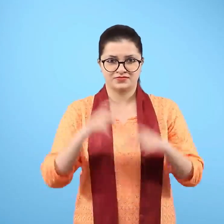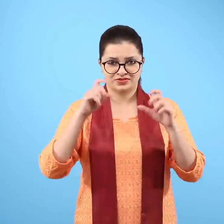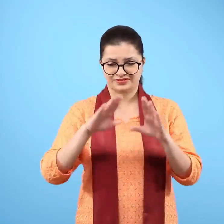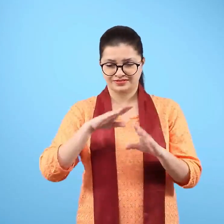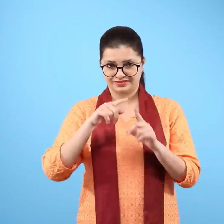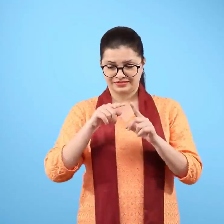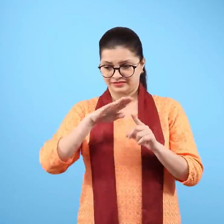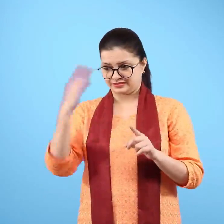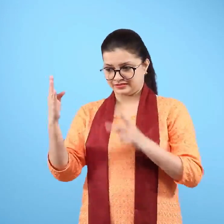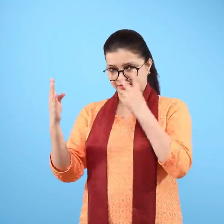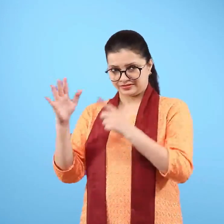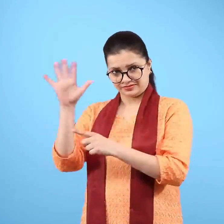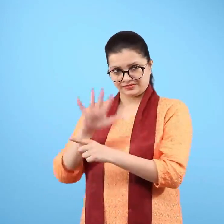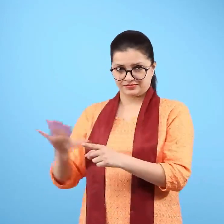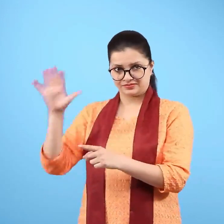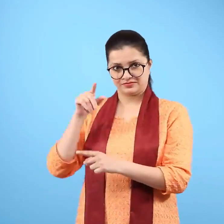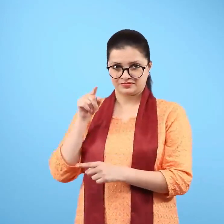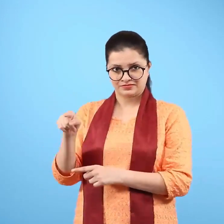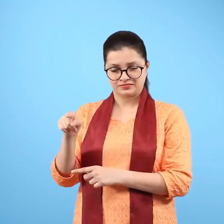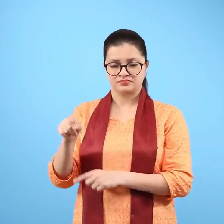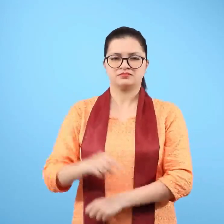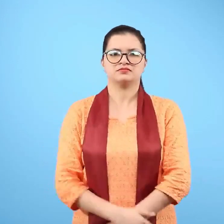On the right side, observe Map 6.